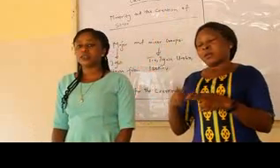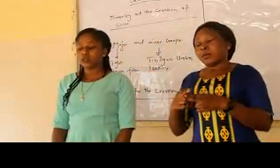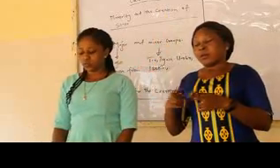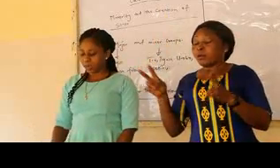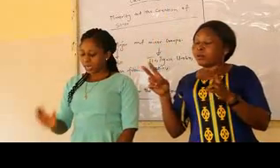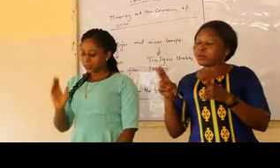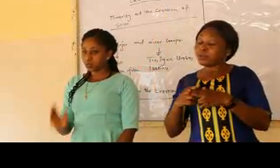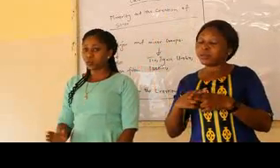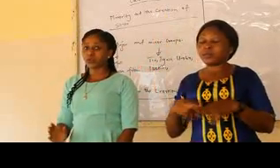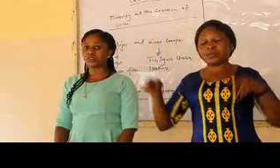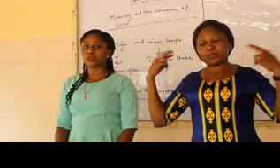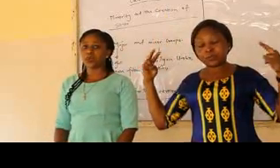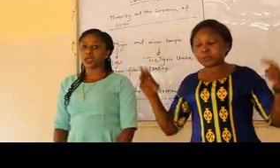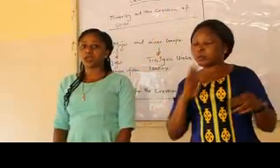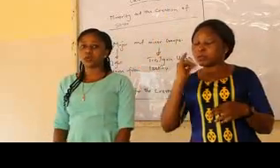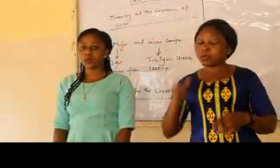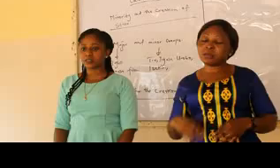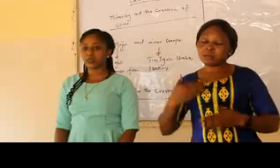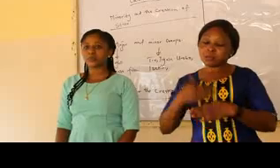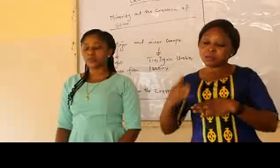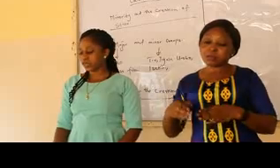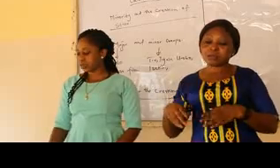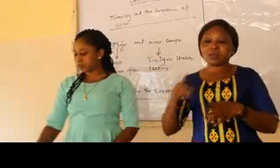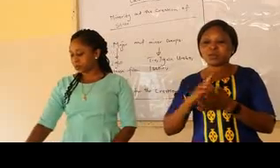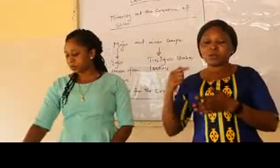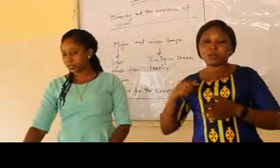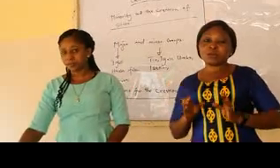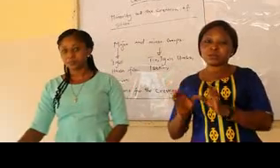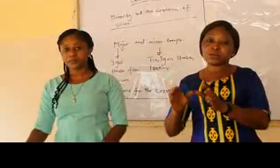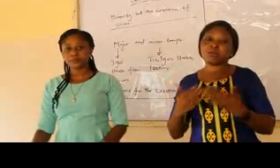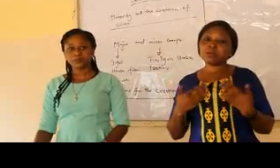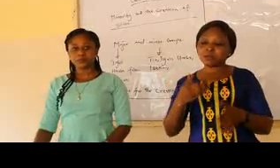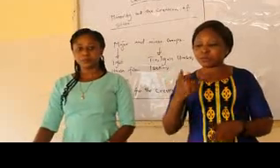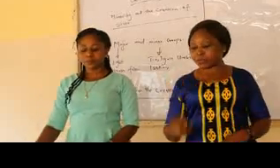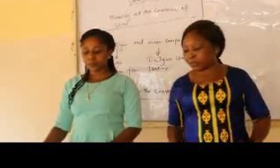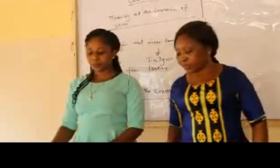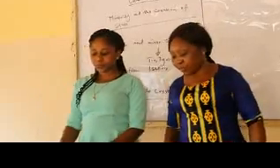one at that. So by next week we'll continue where we stopped. Thank you very much.